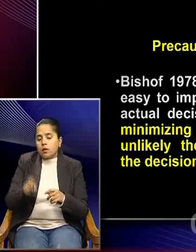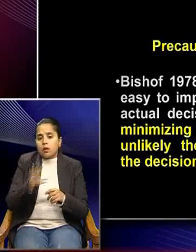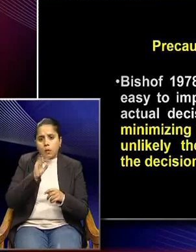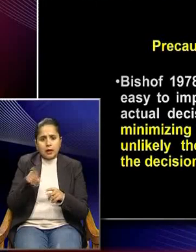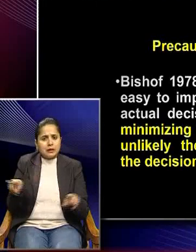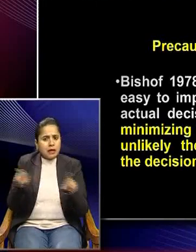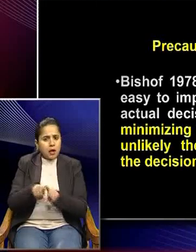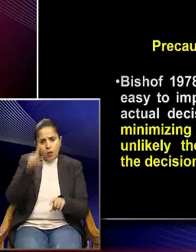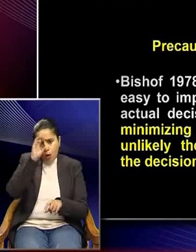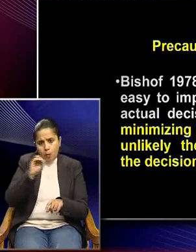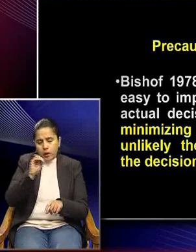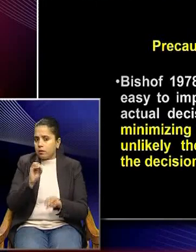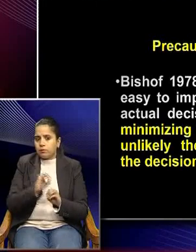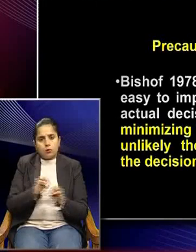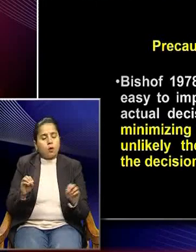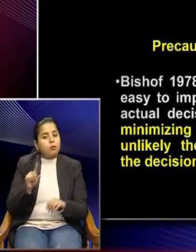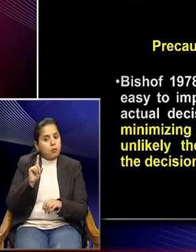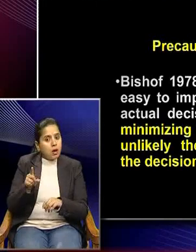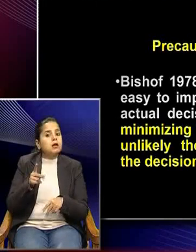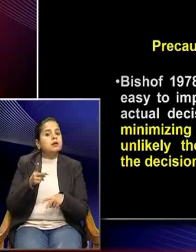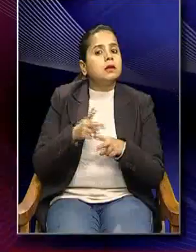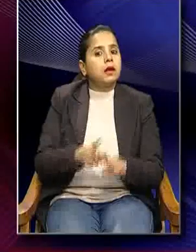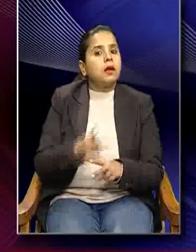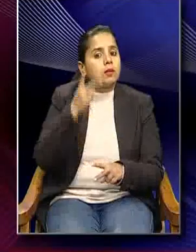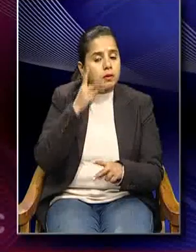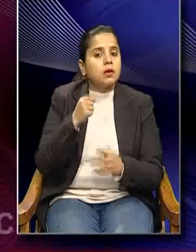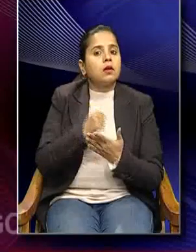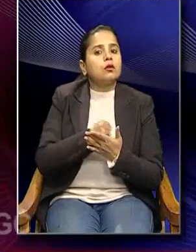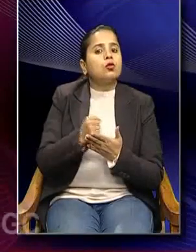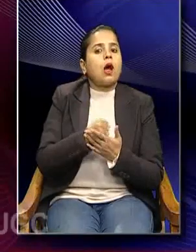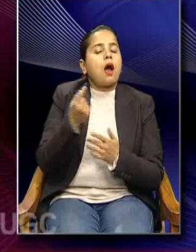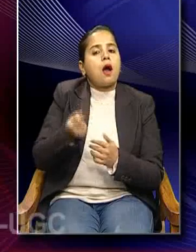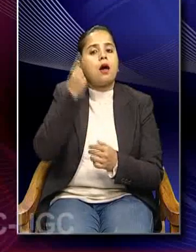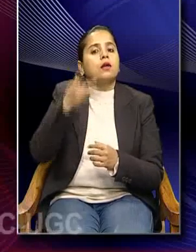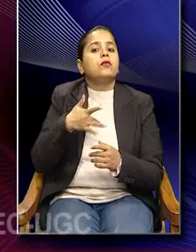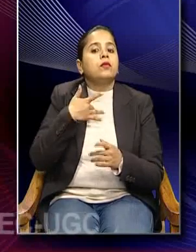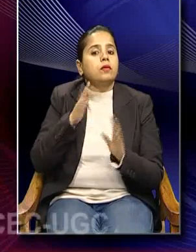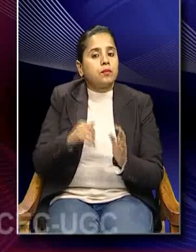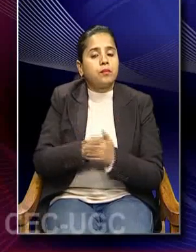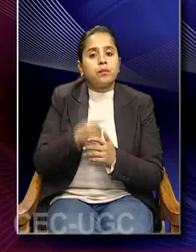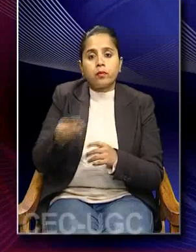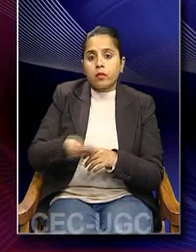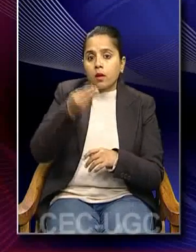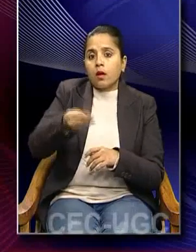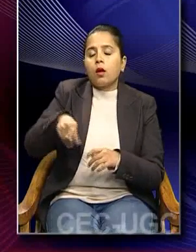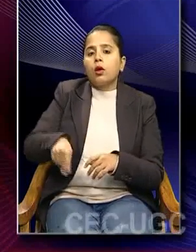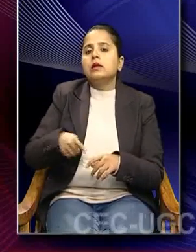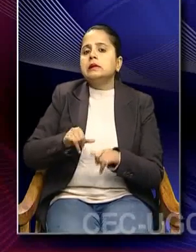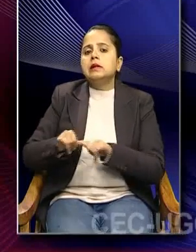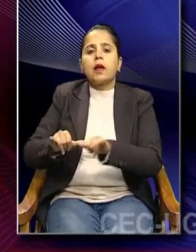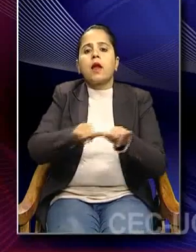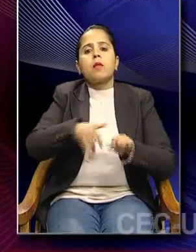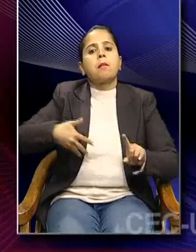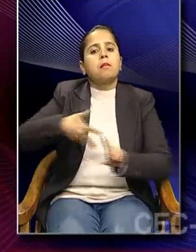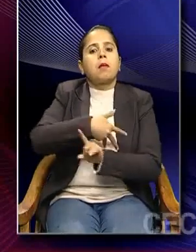same opinion. Still, this is an attempt to understand, giving the common background of